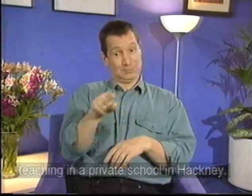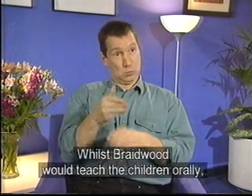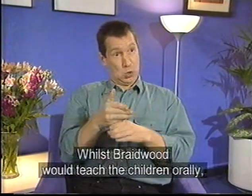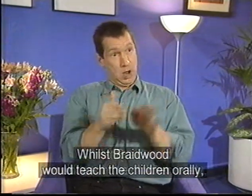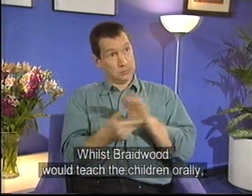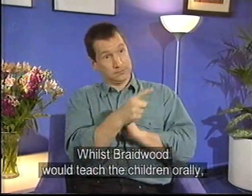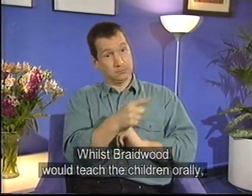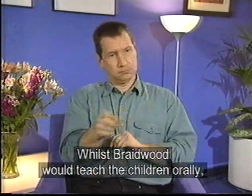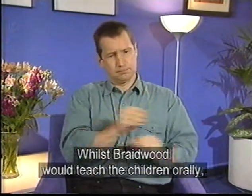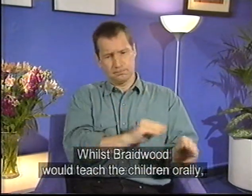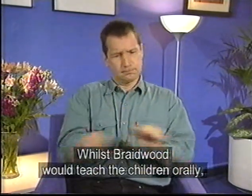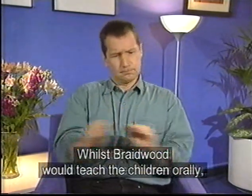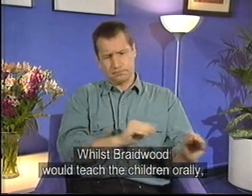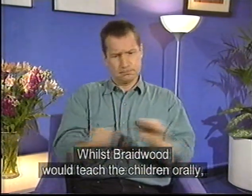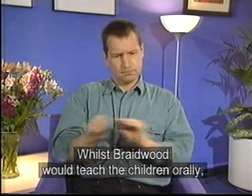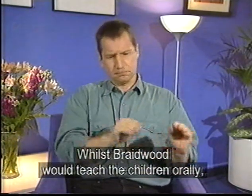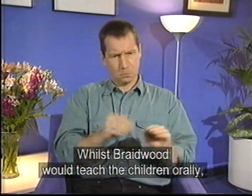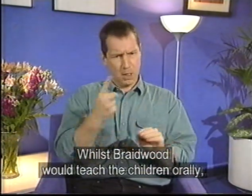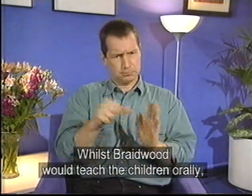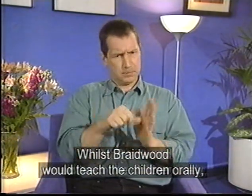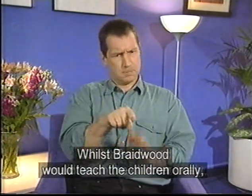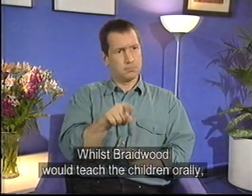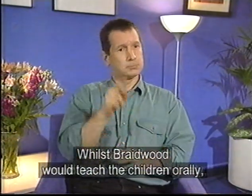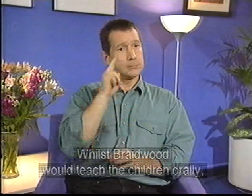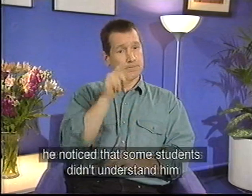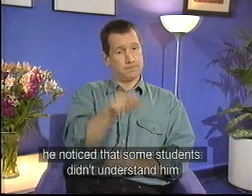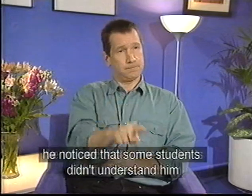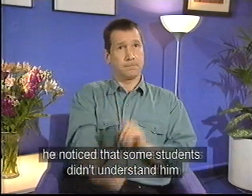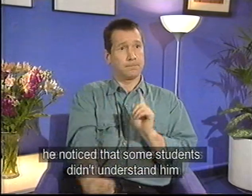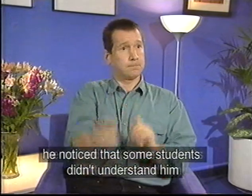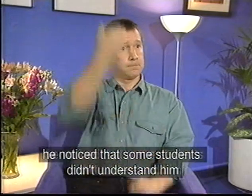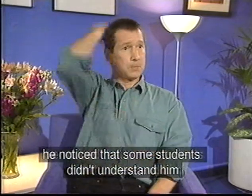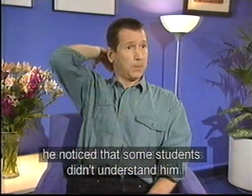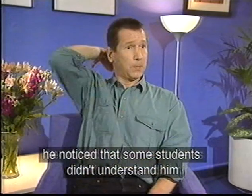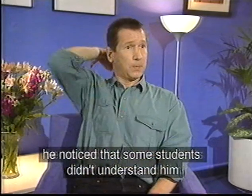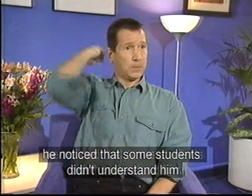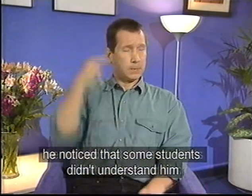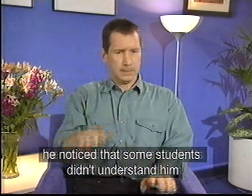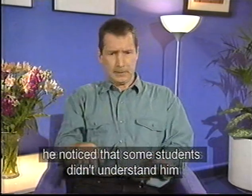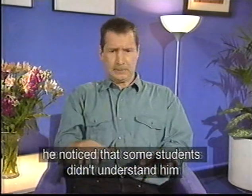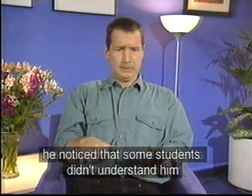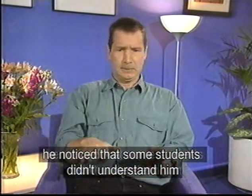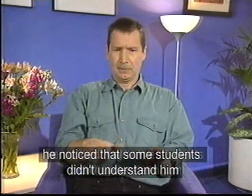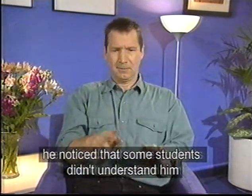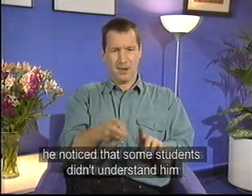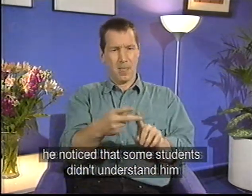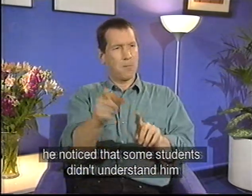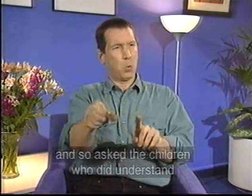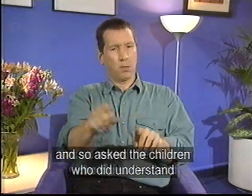Whilst Braidwood would teach the children orally, he noticed that some students didn't understand him, and so he asked the children who